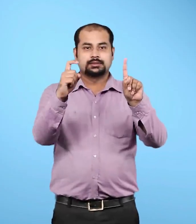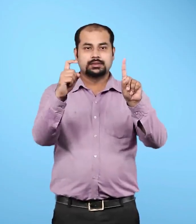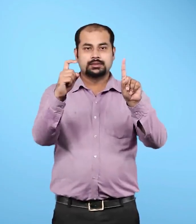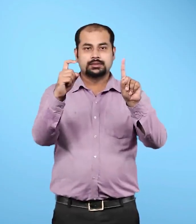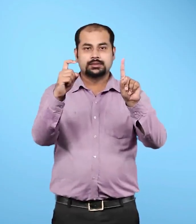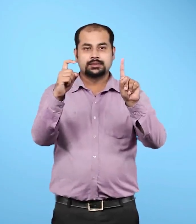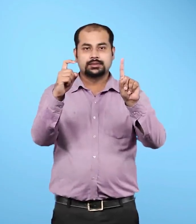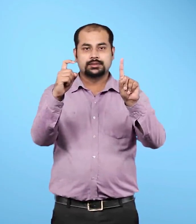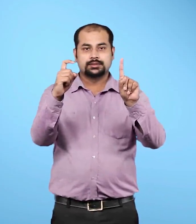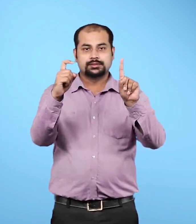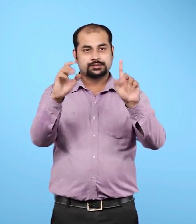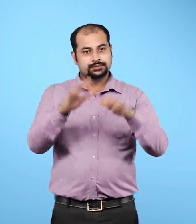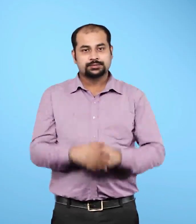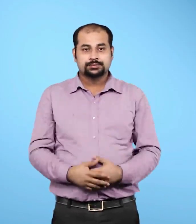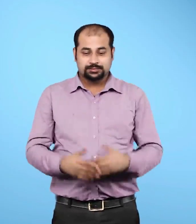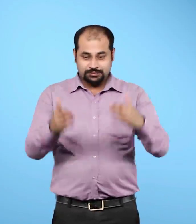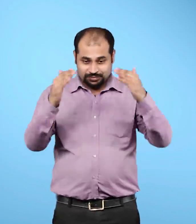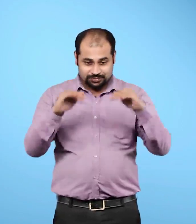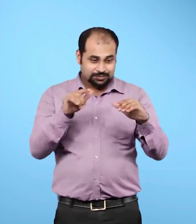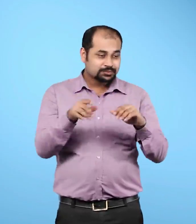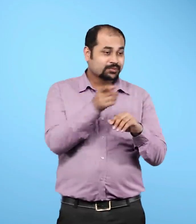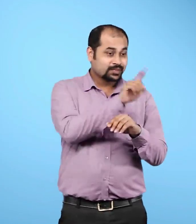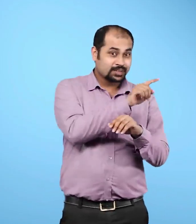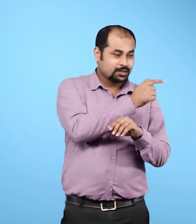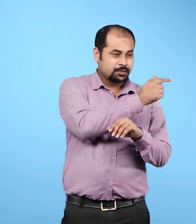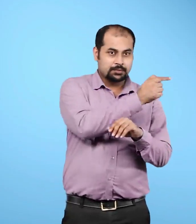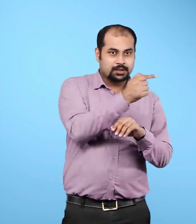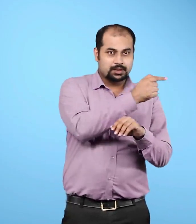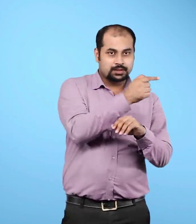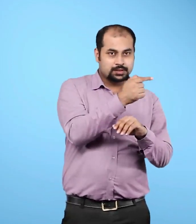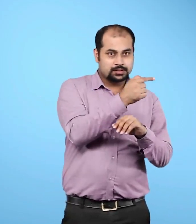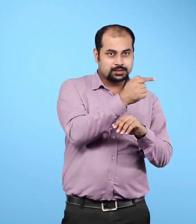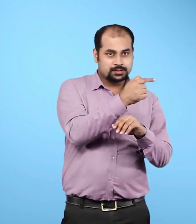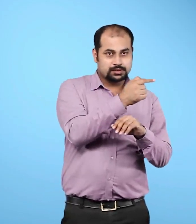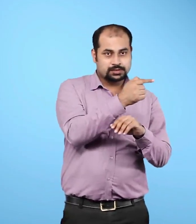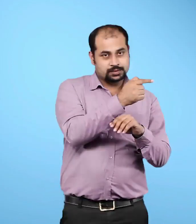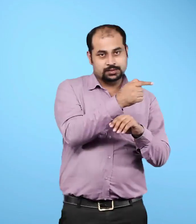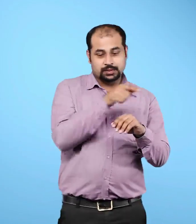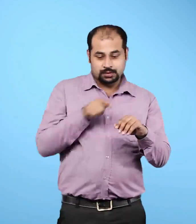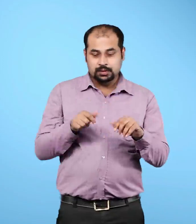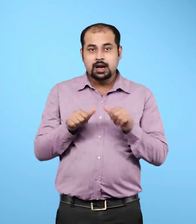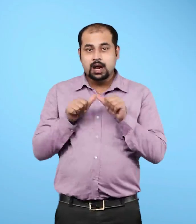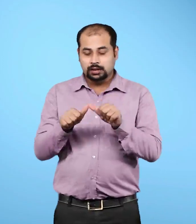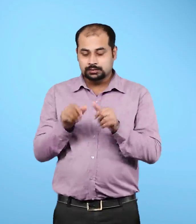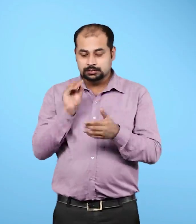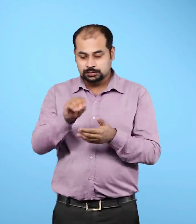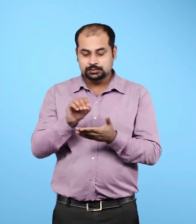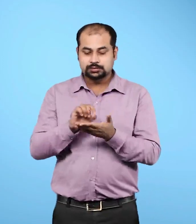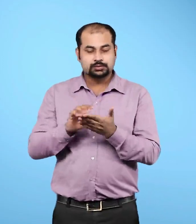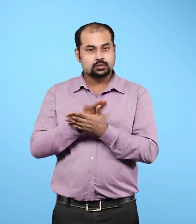7 is written, and there is minus sign in front of number 1. Row 3 has both columns